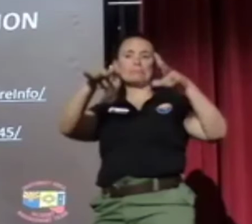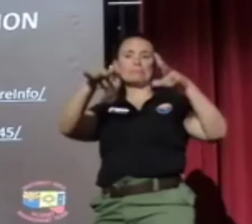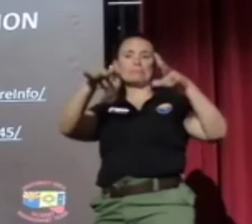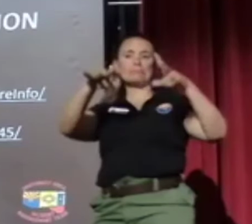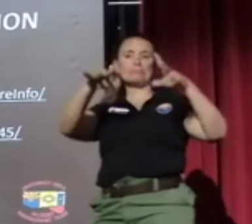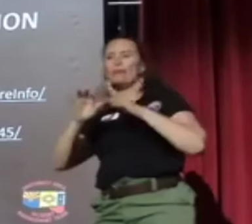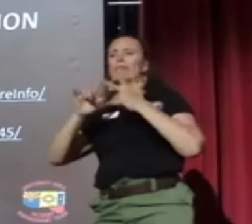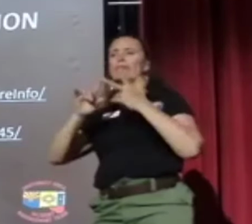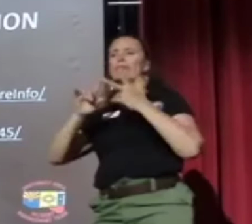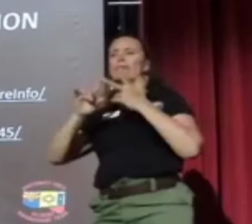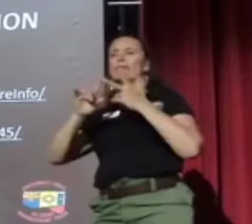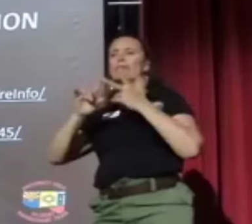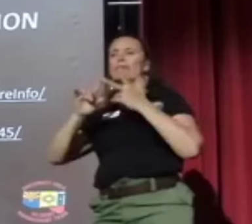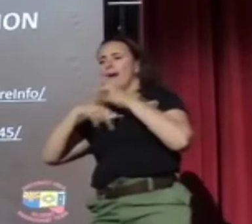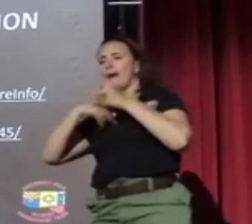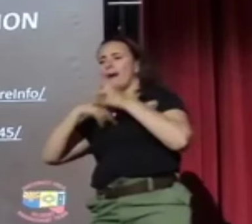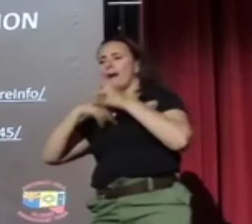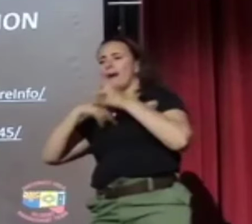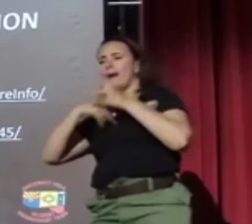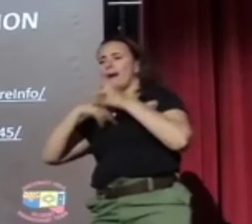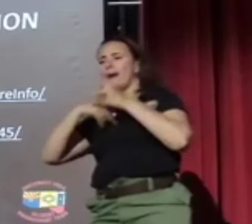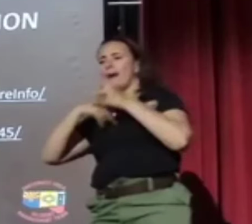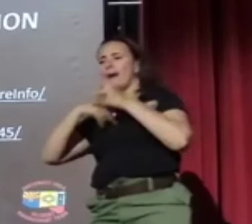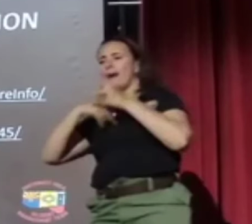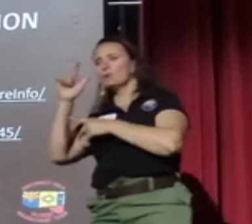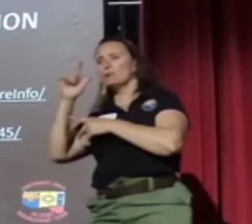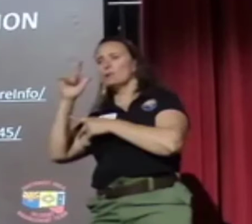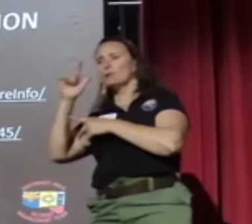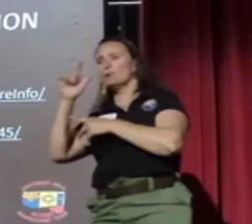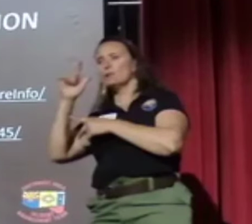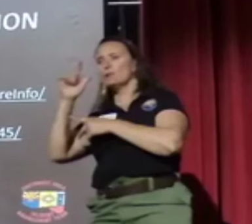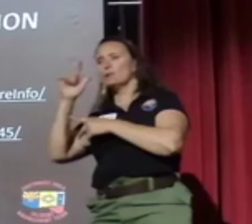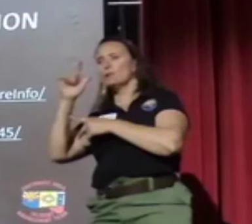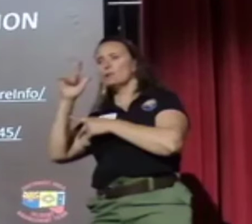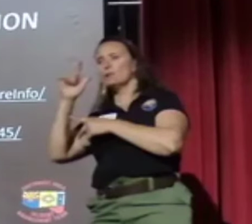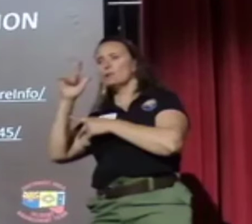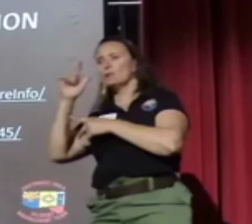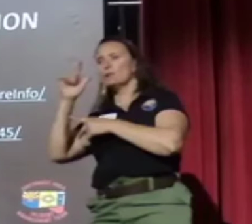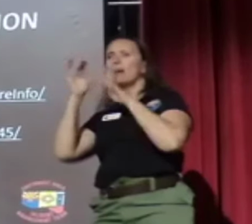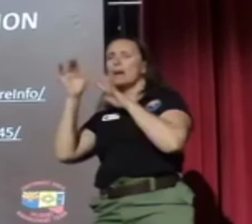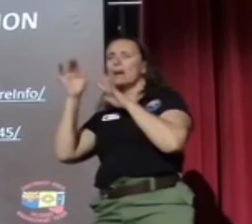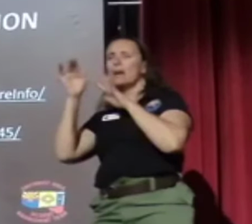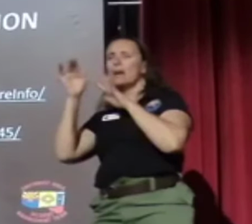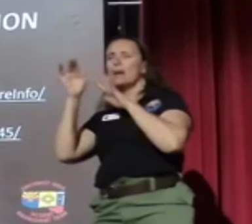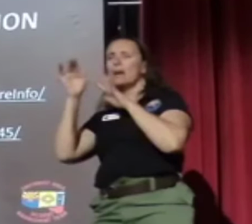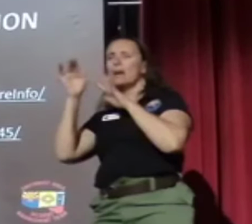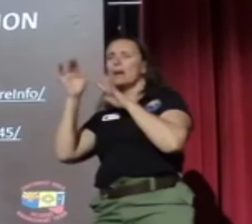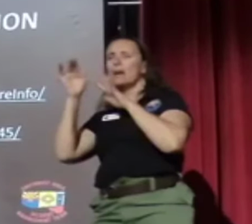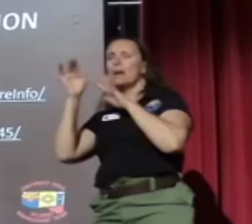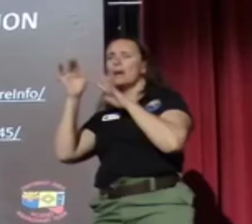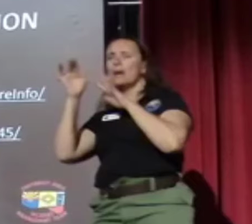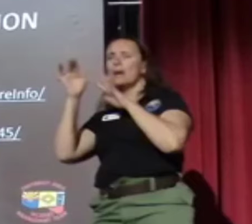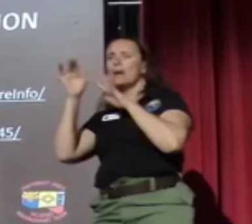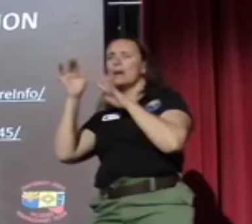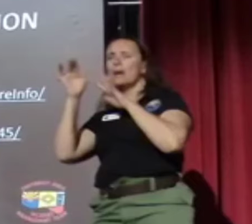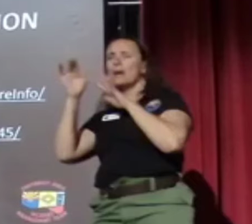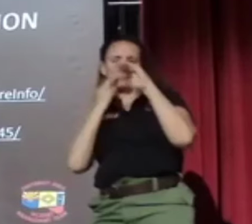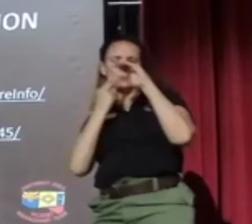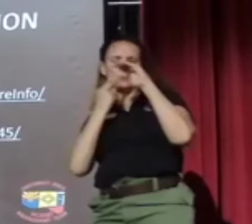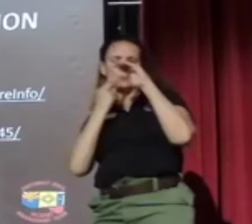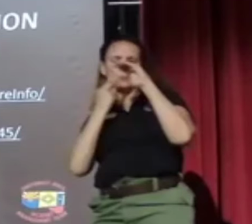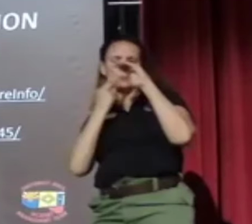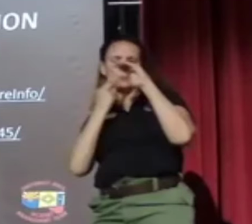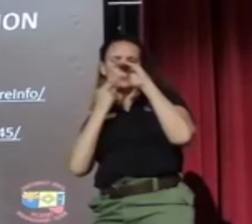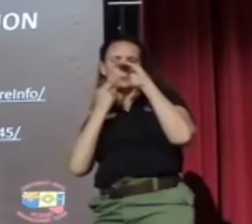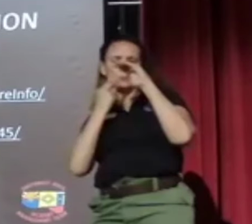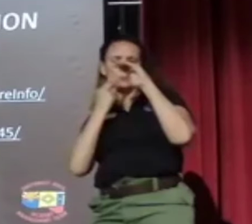anticipated weather, and they can generate short-term modeling of where that fire is going to go and long-term modeling of where that fire is going to